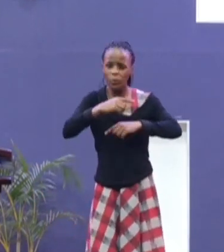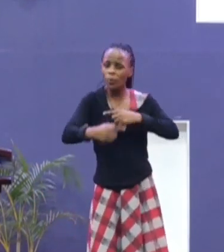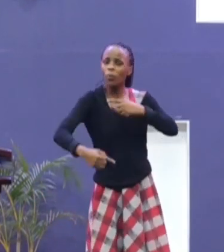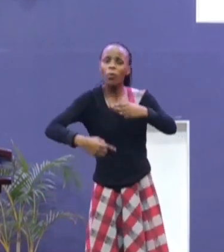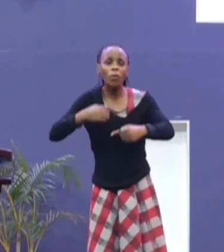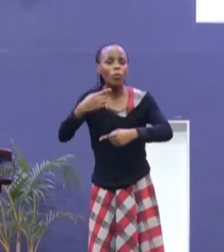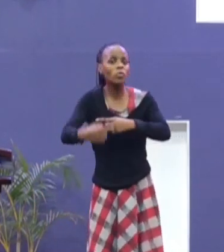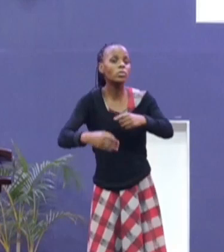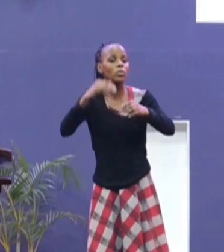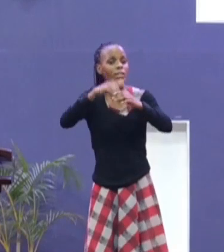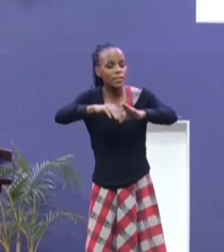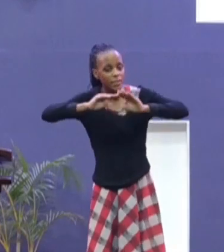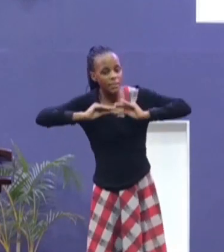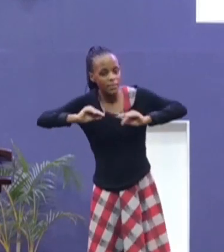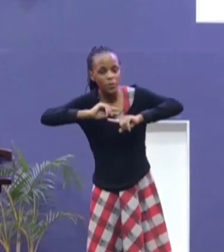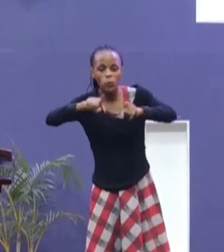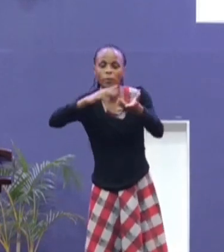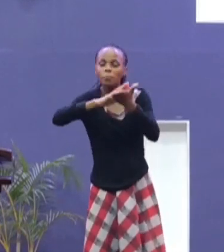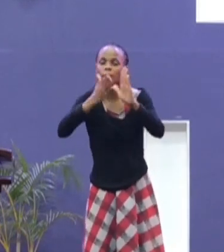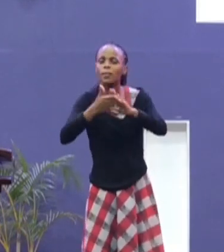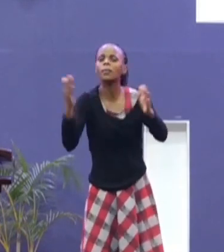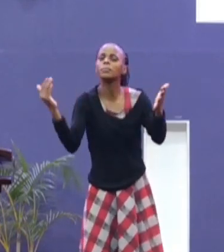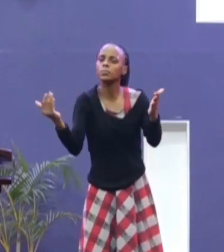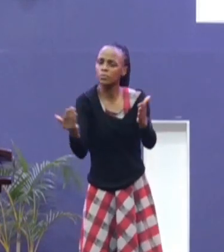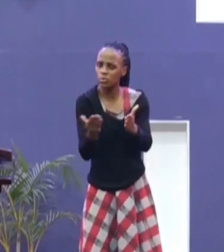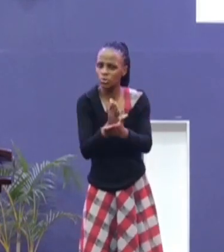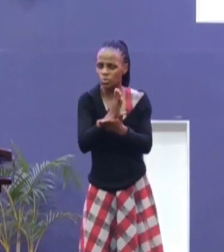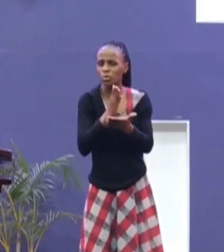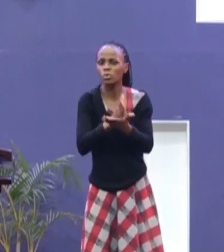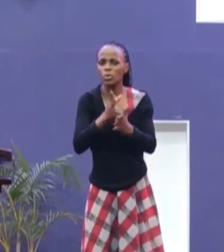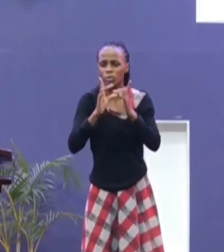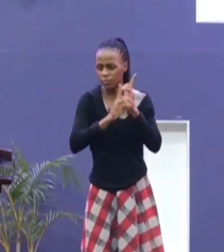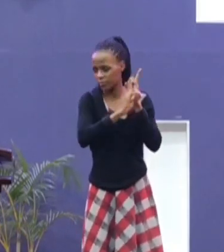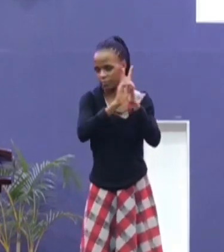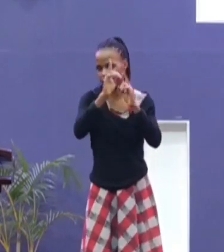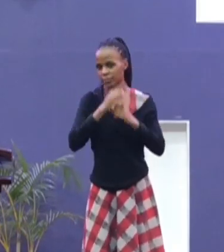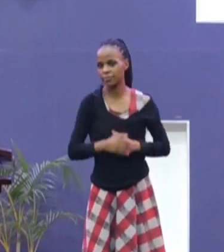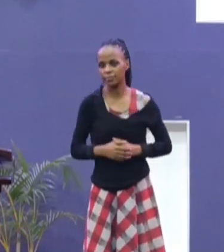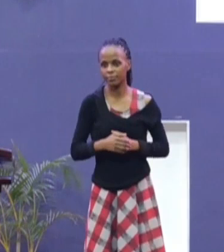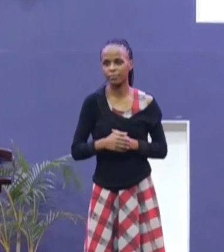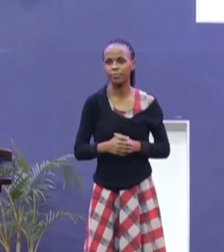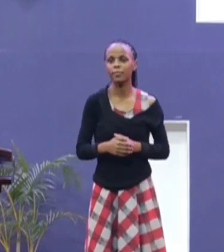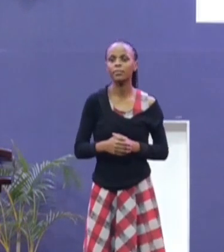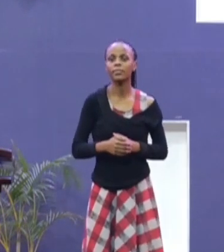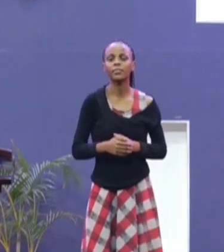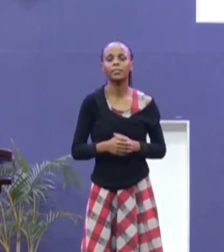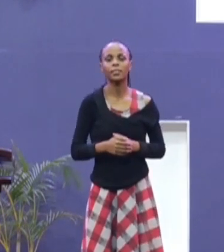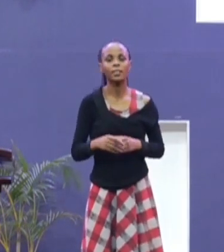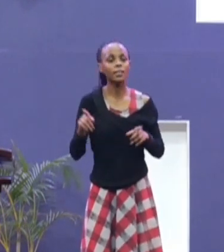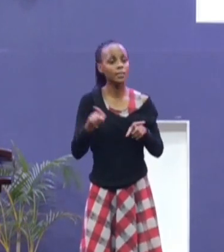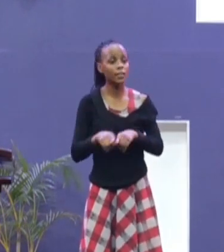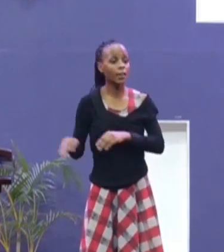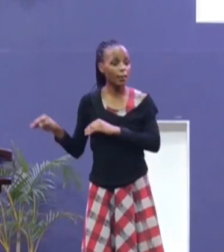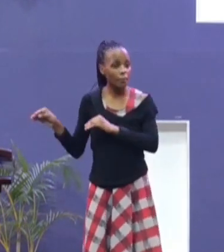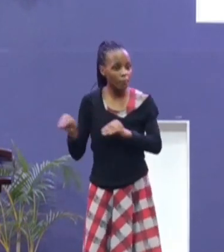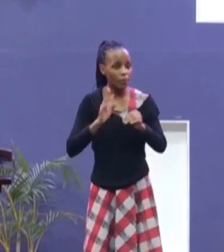we become true disciples, agawe tweyongerayo mu kuyigiriza kwe tufuuka abayigirizwa be ddala, and that will bring us to a level of